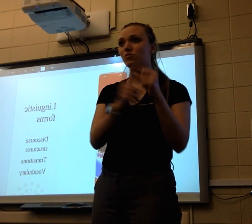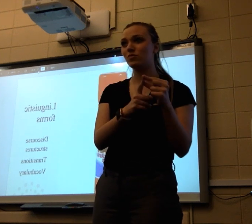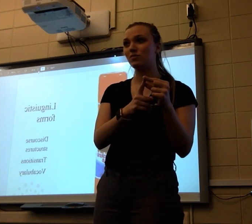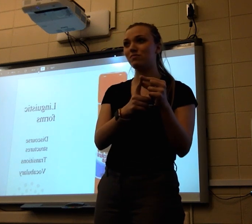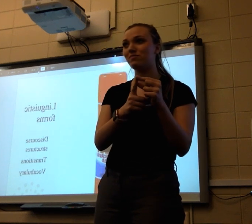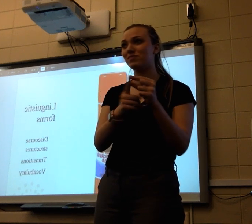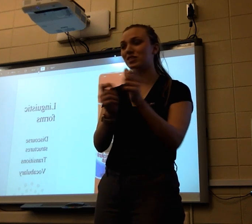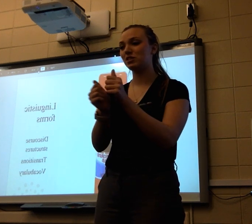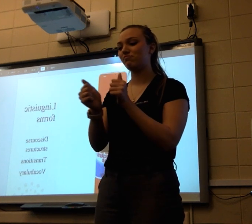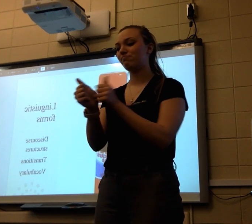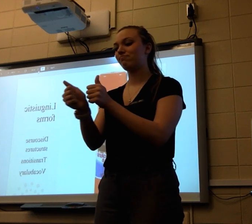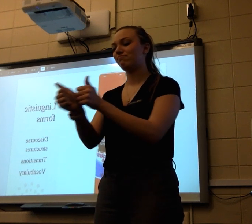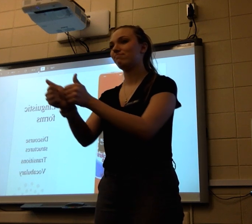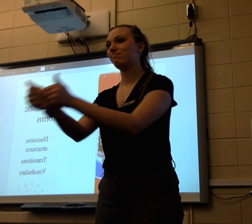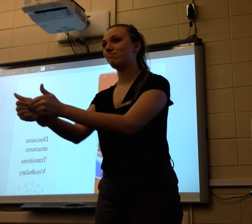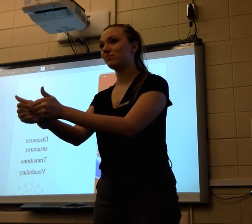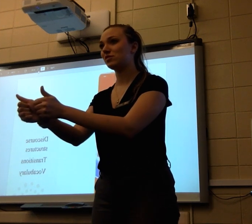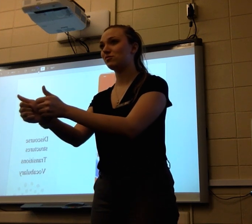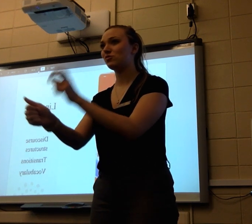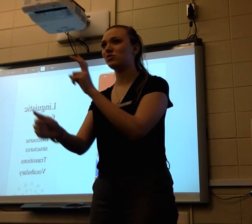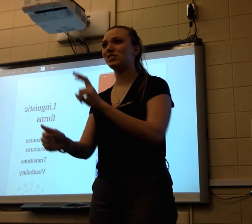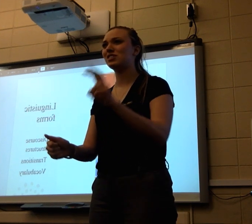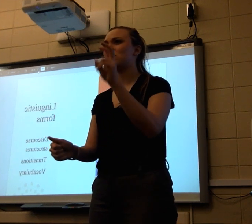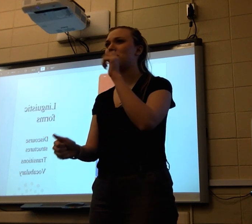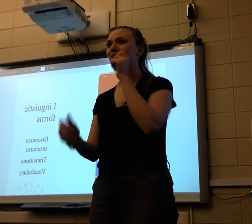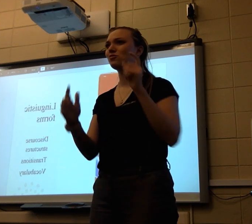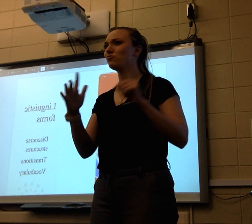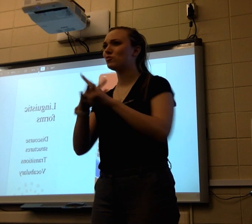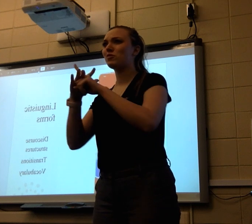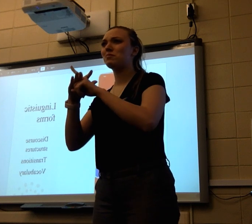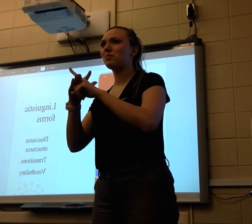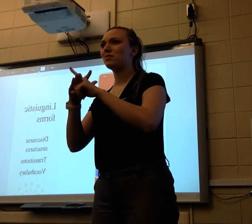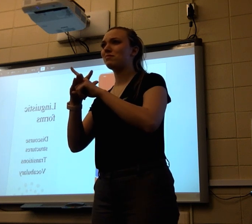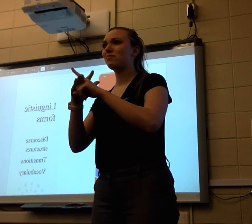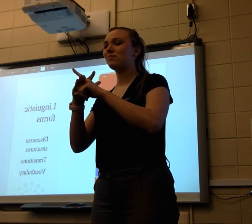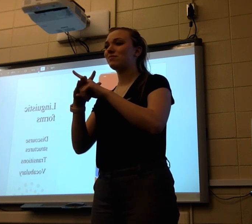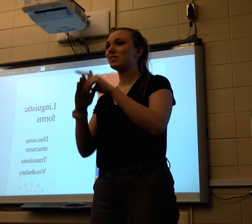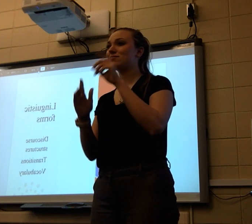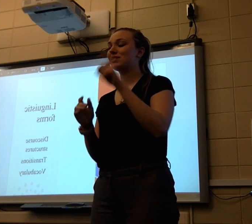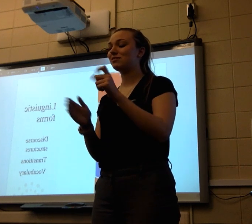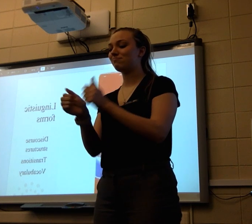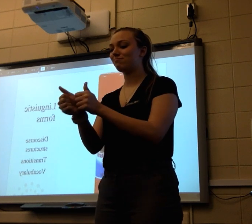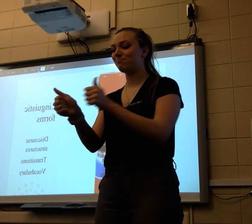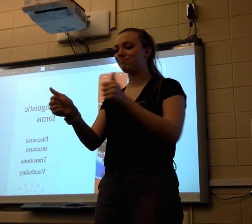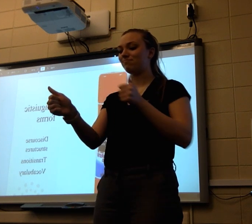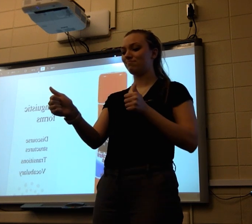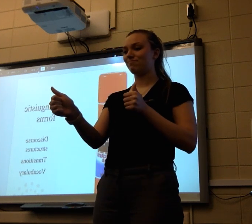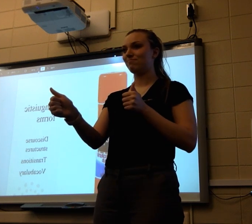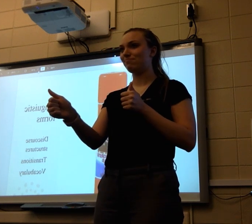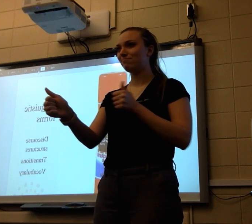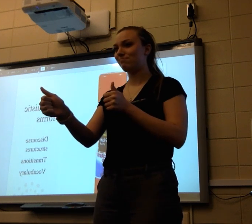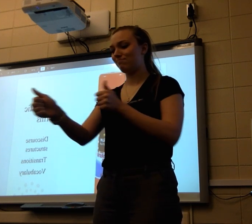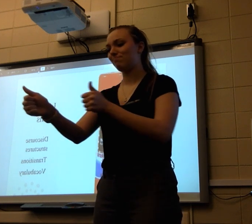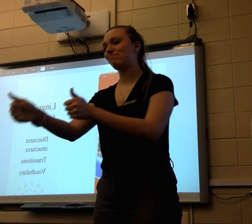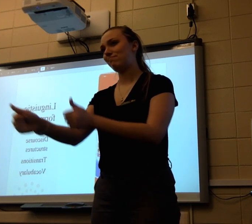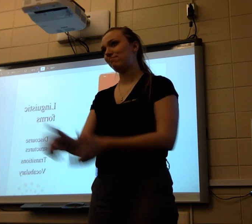not present themselves in a cell. And then it's really hard to watch that. And the best way that I can give you to